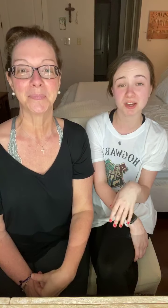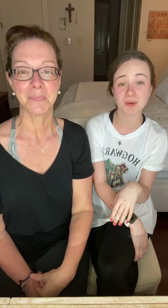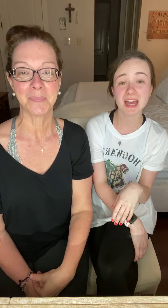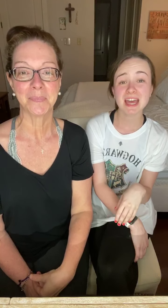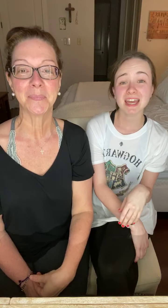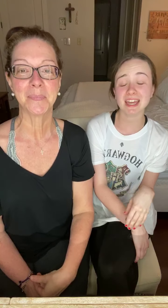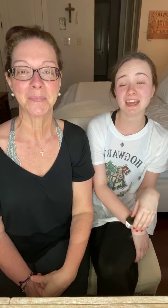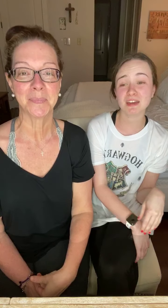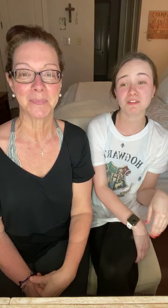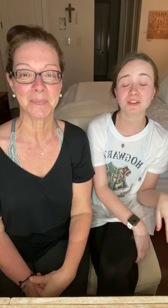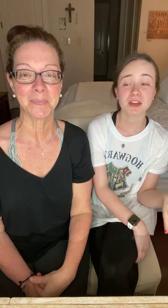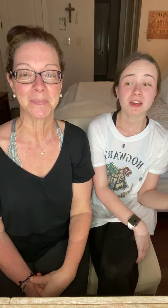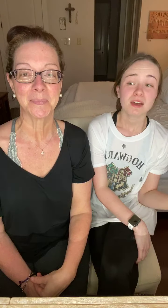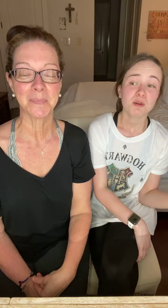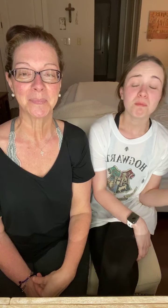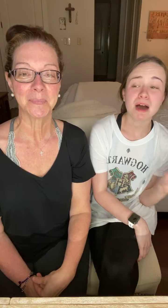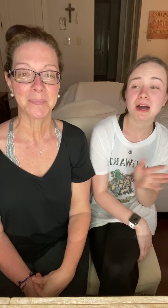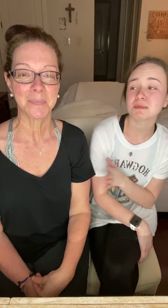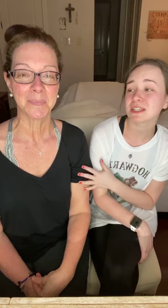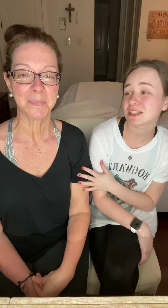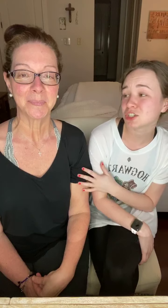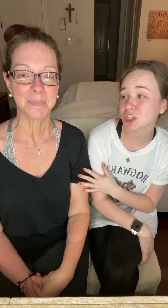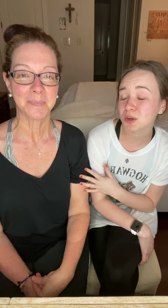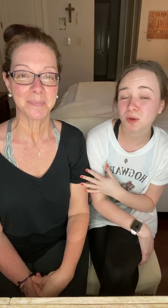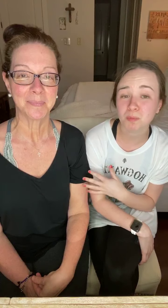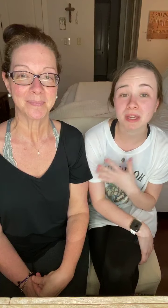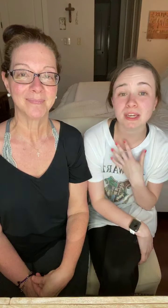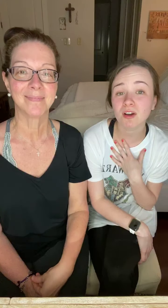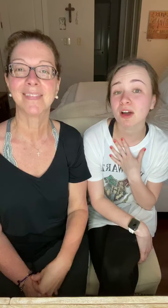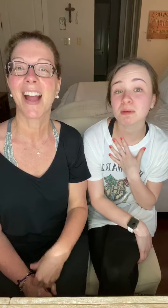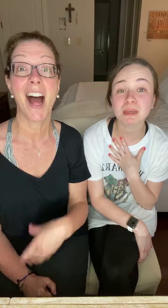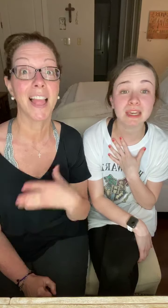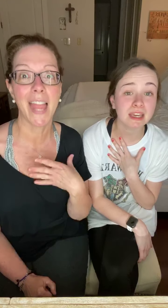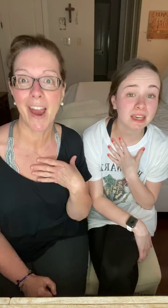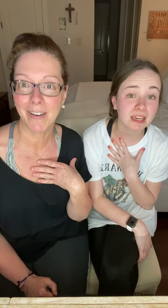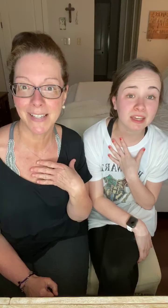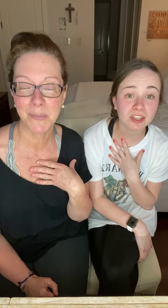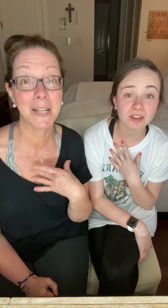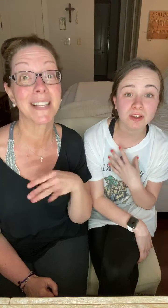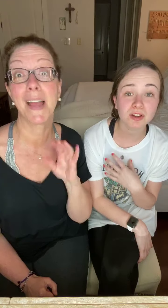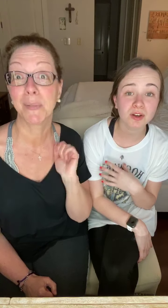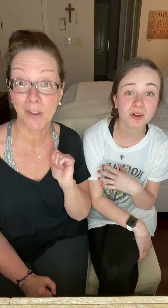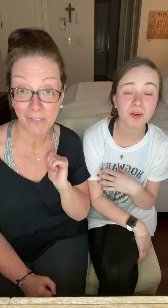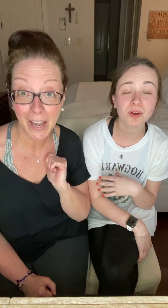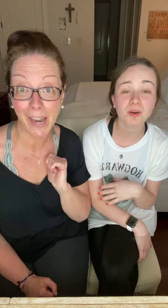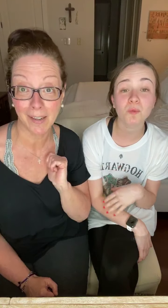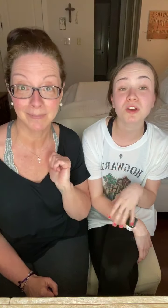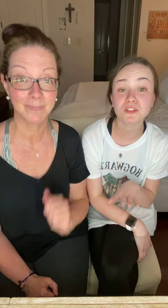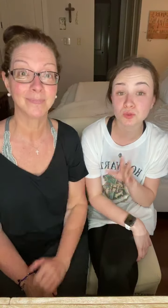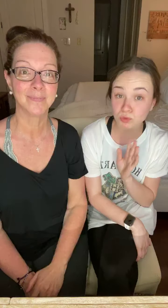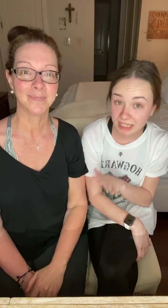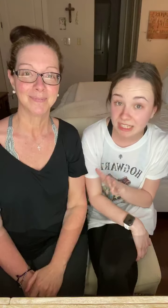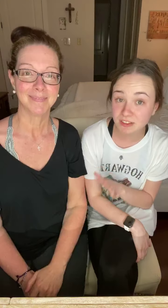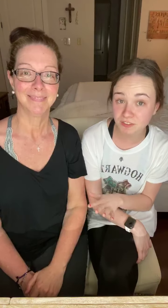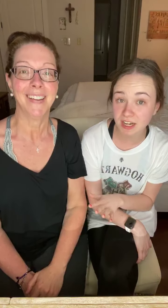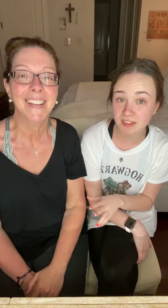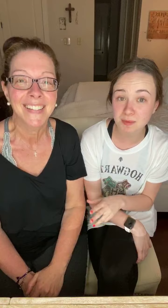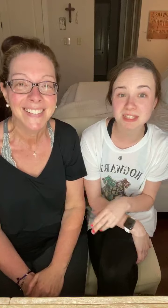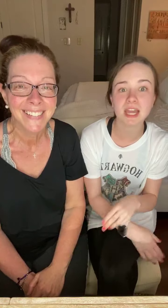So if mom says a joke picking on me. Hilarious because I am so funny. Well, if it's really funny, then I'm going to say,